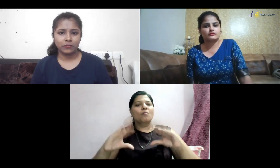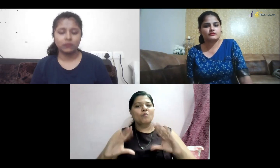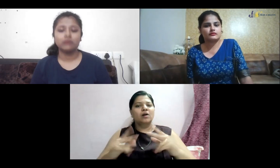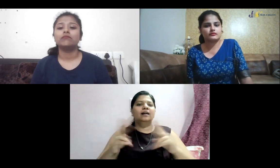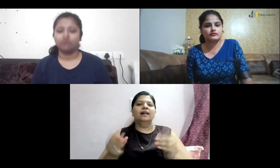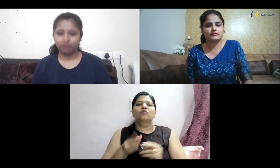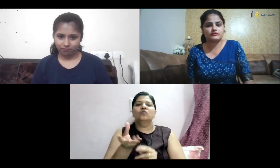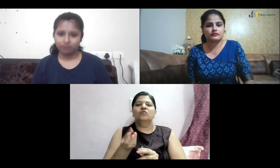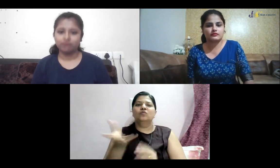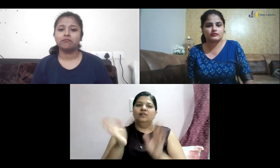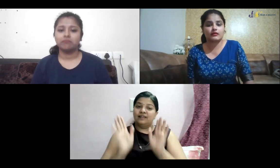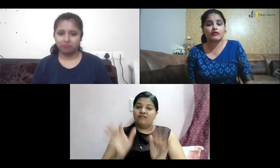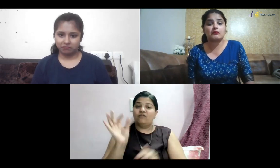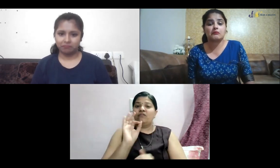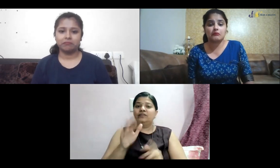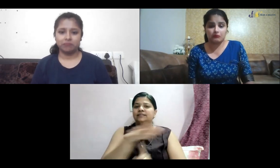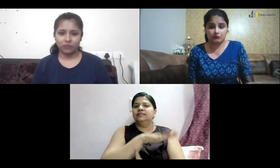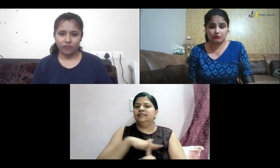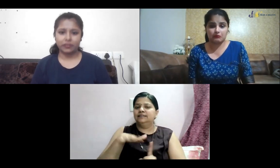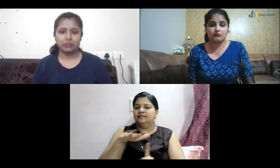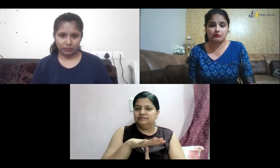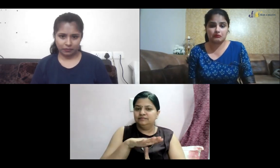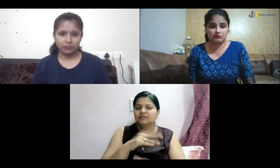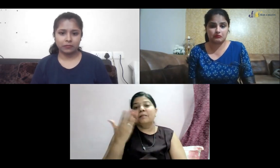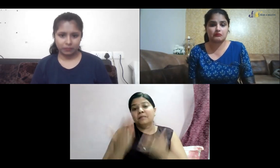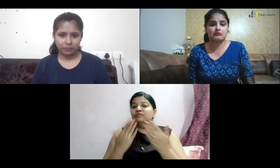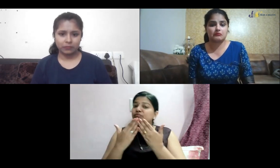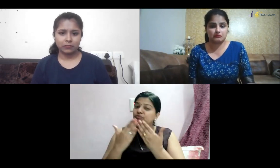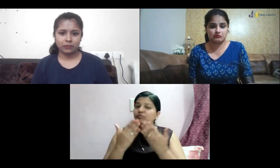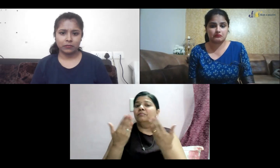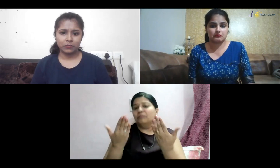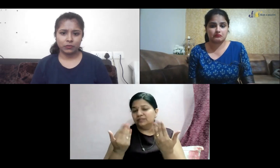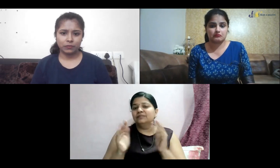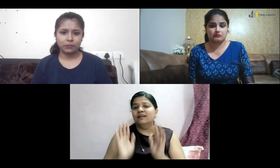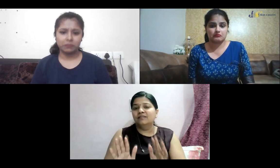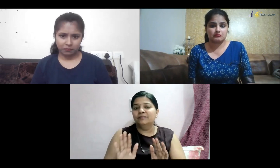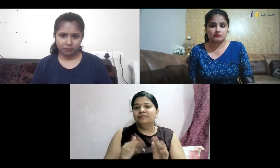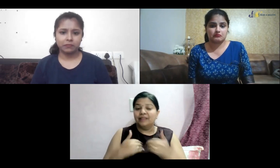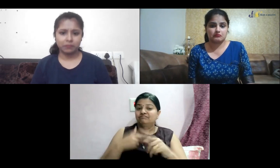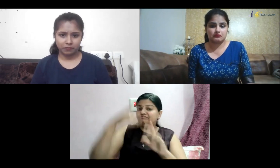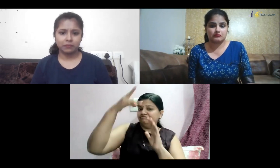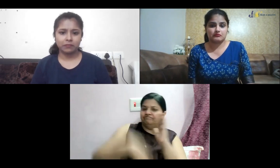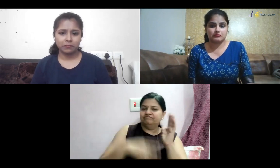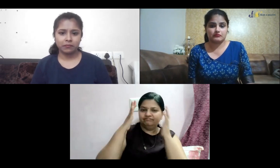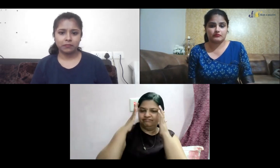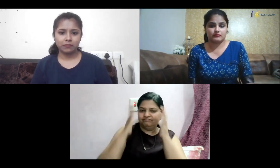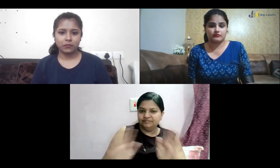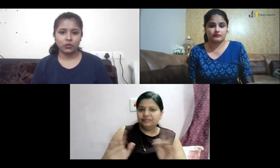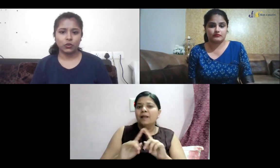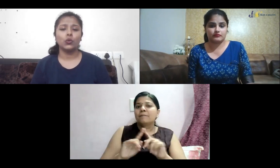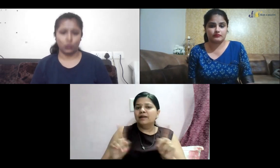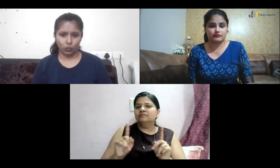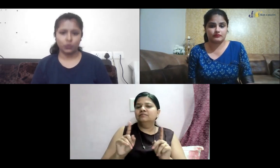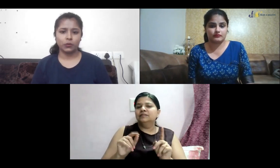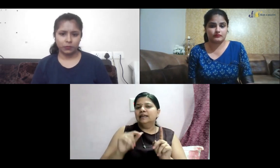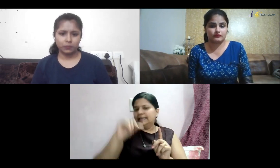they can get the comfortable seat in office area, at workplace, in a school setup also. I think